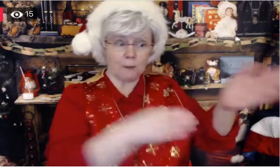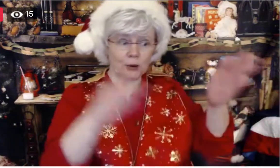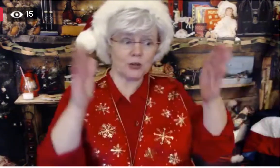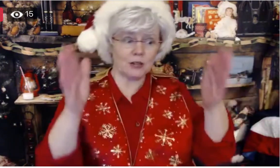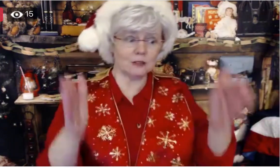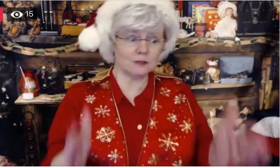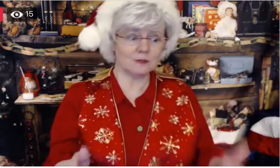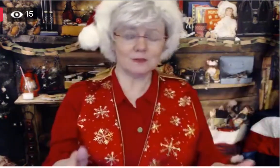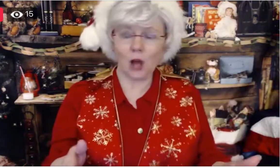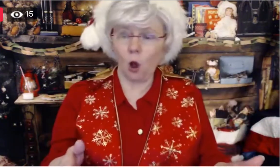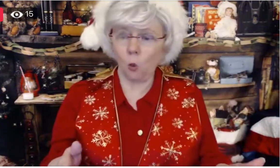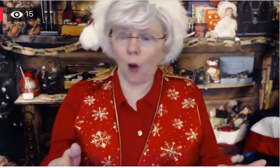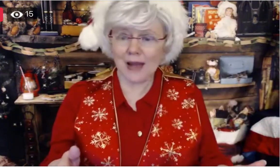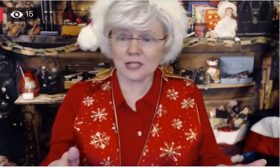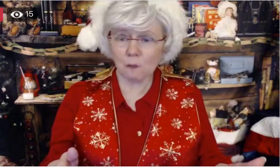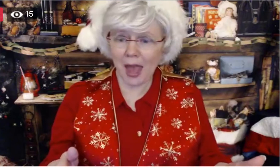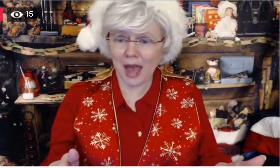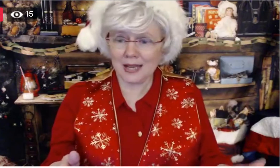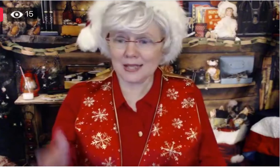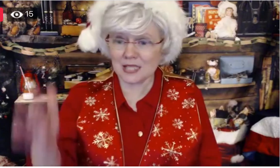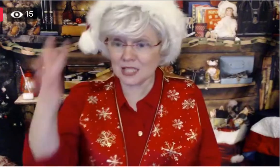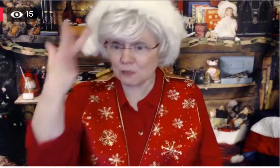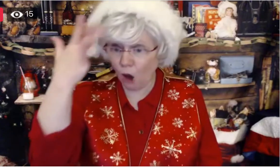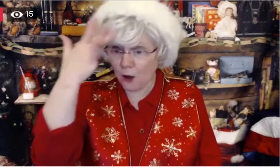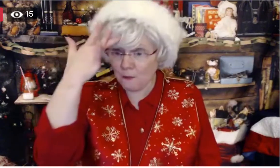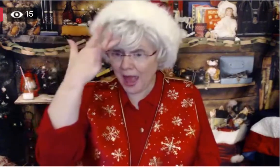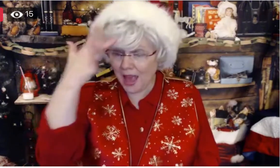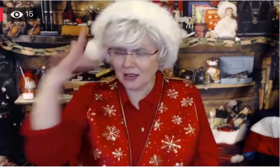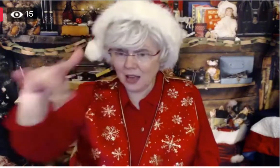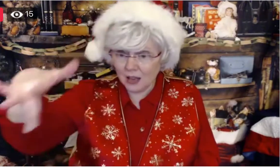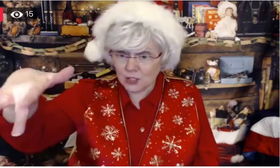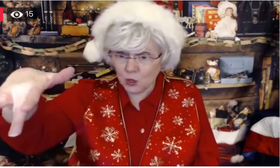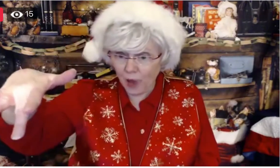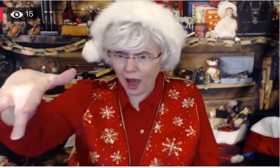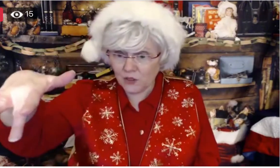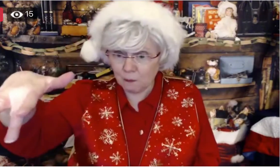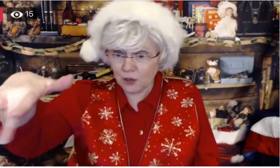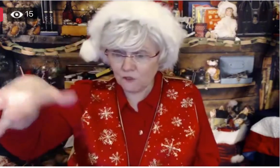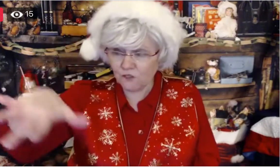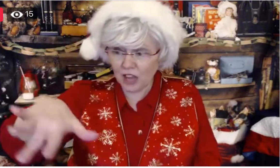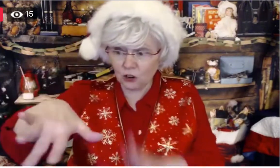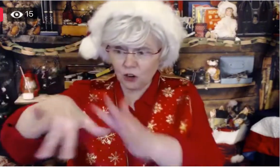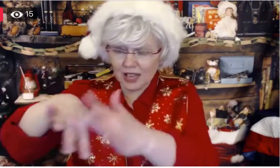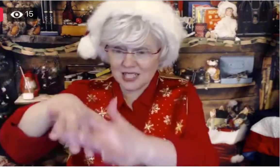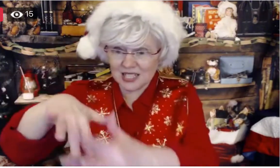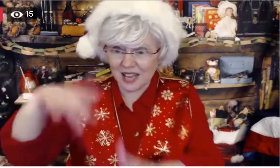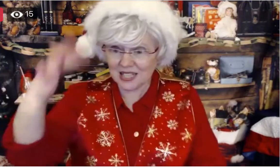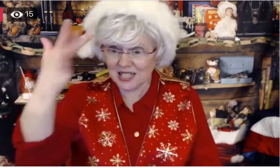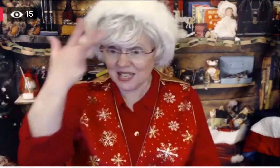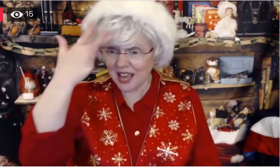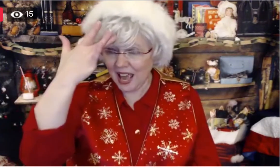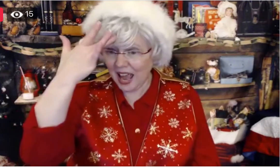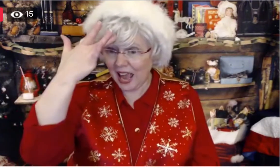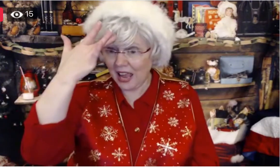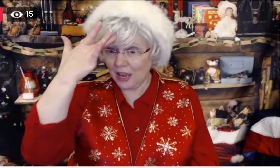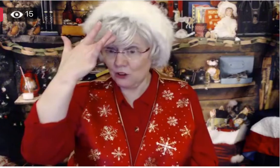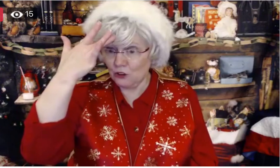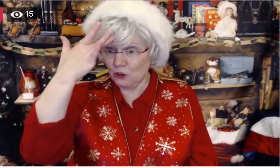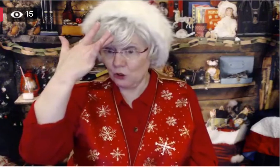shepherd. Wise man is smart man. So you have the middle finger extended, and you